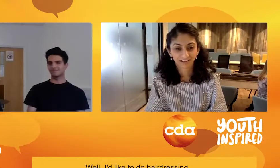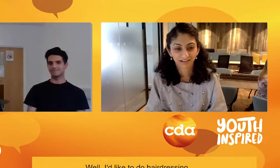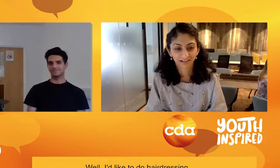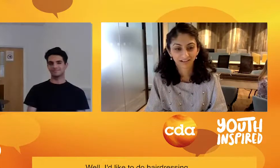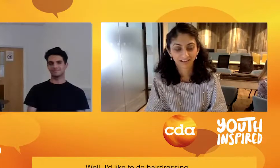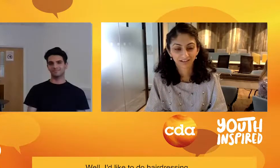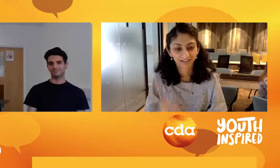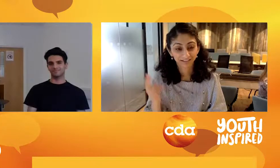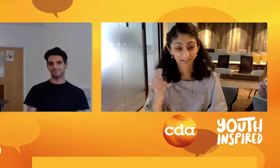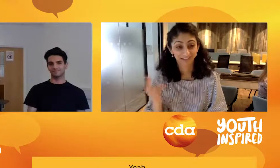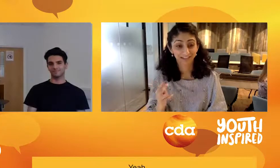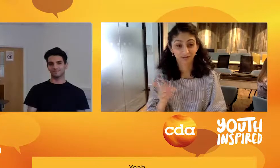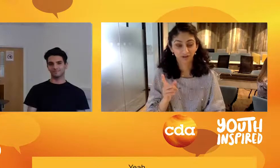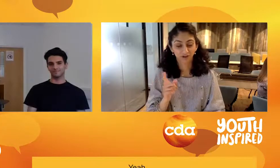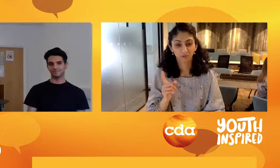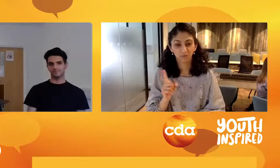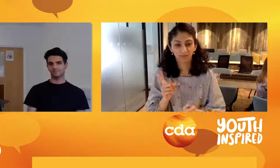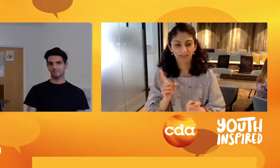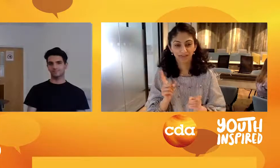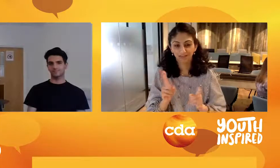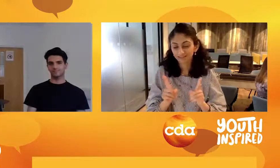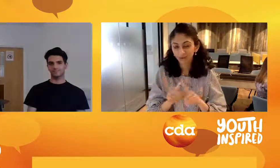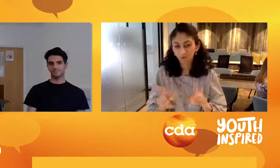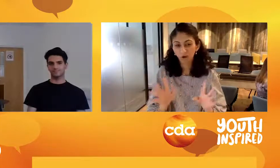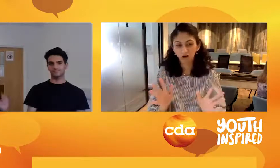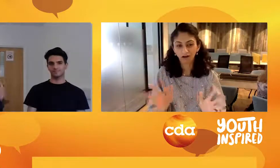Well, I'd like to do hairdressing. Yeah.